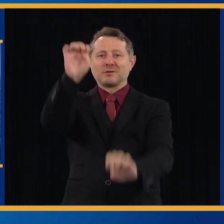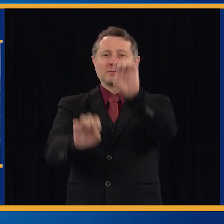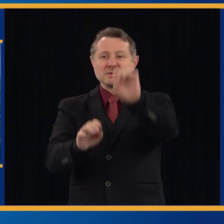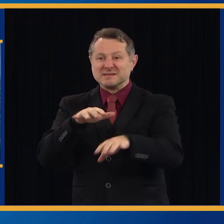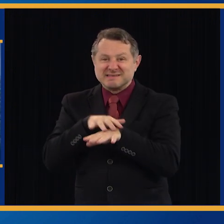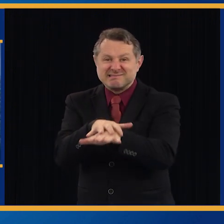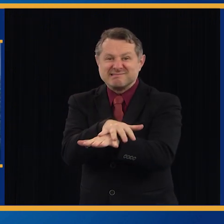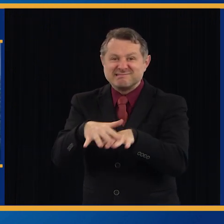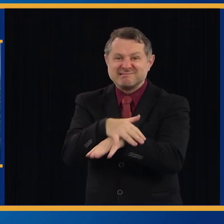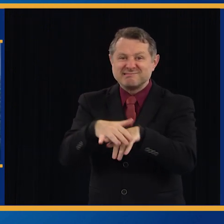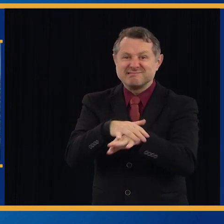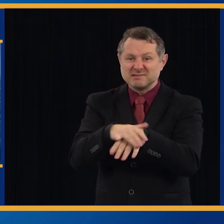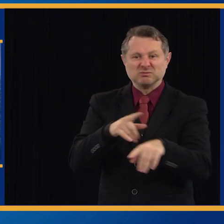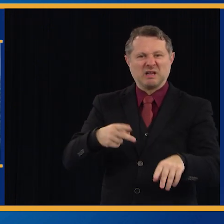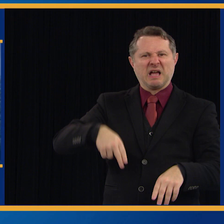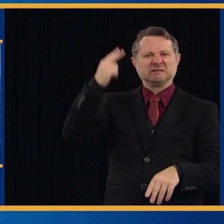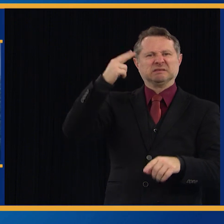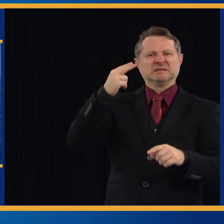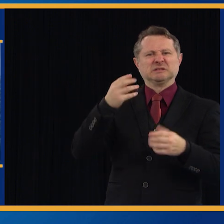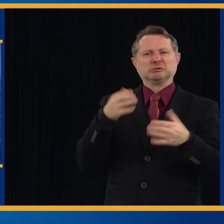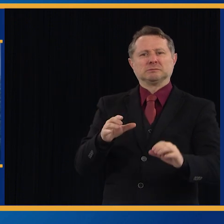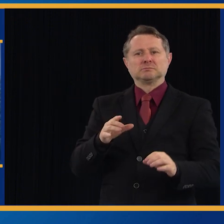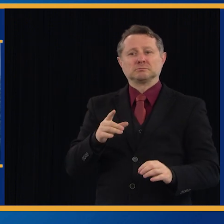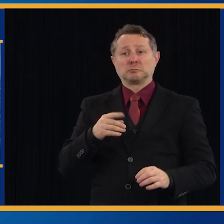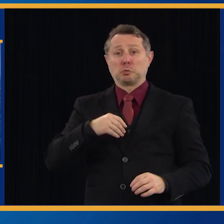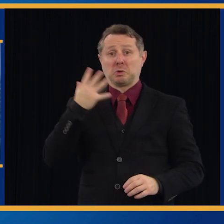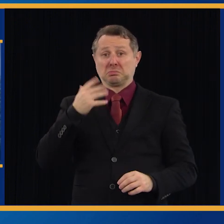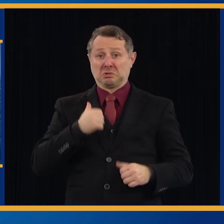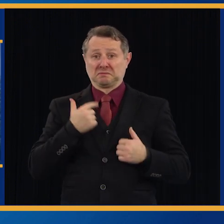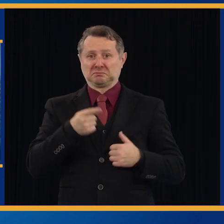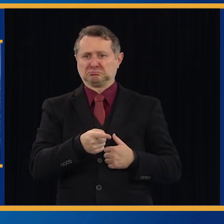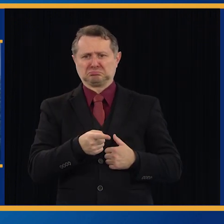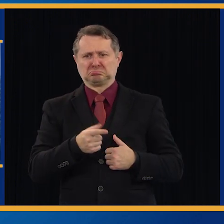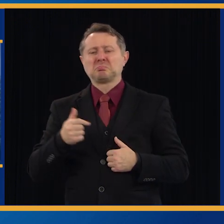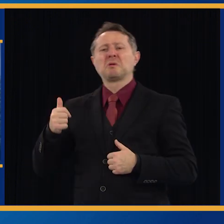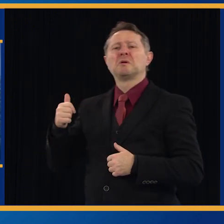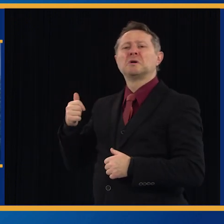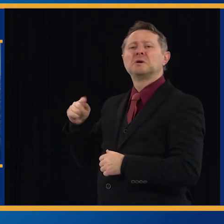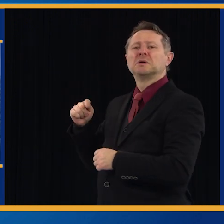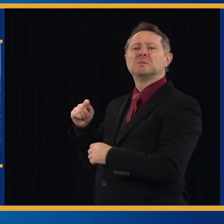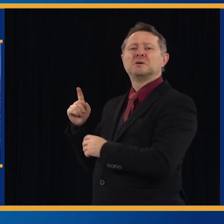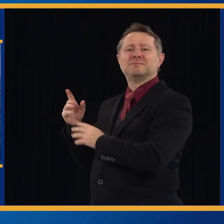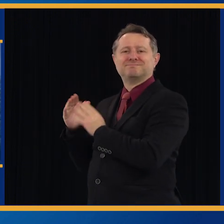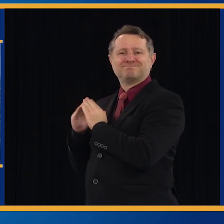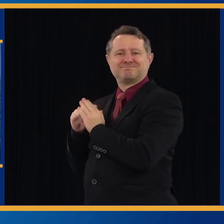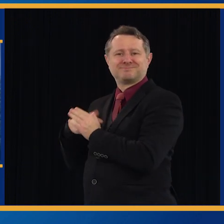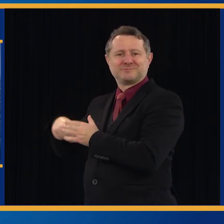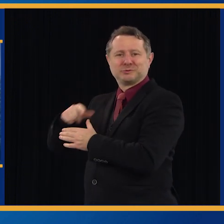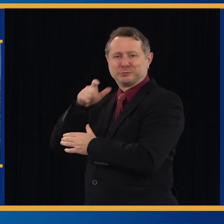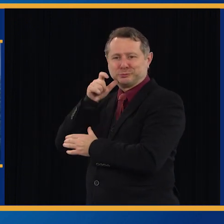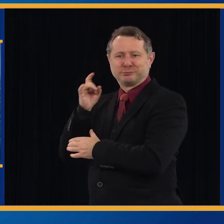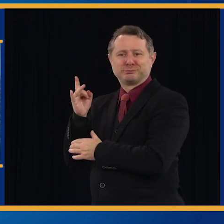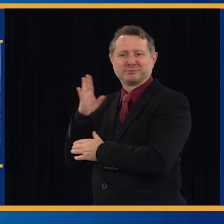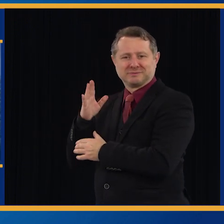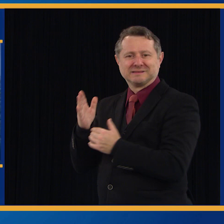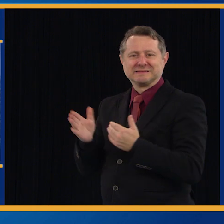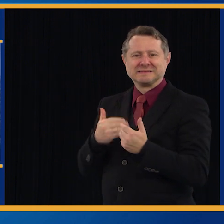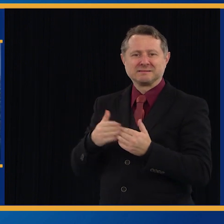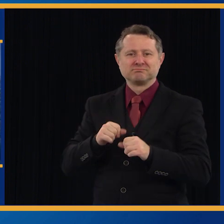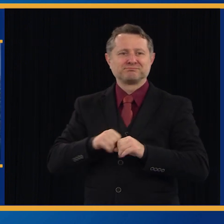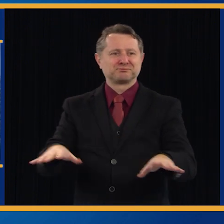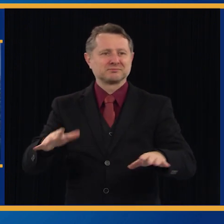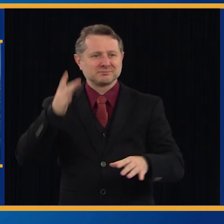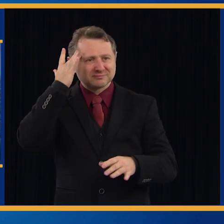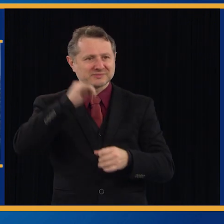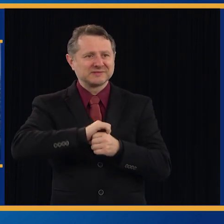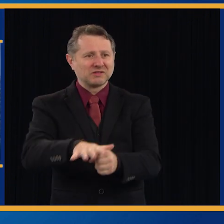of people in the apartment, just a higher occupancy. That's where the virus spreads. We're going to